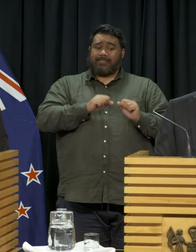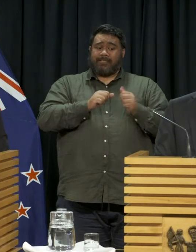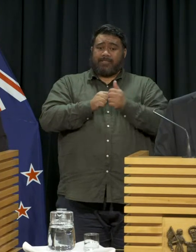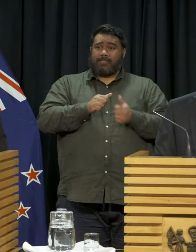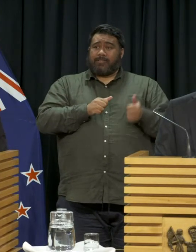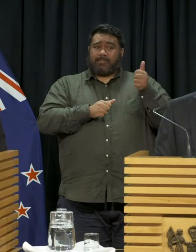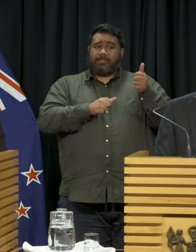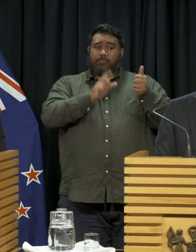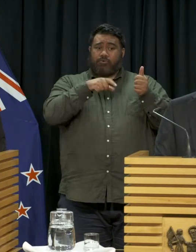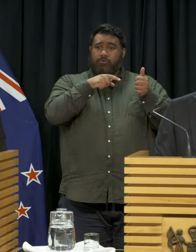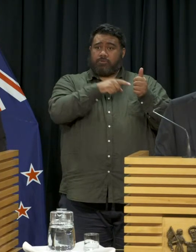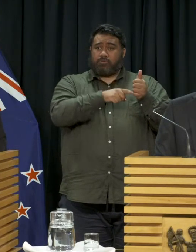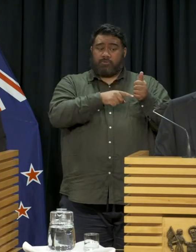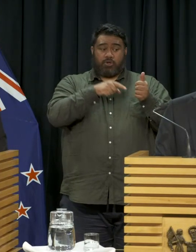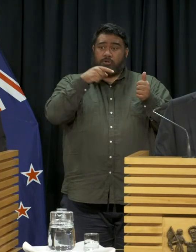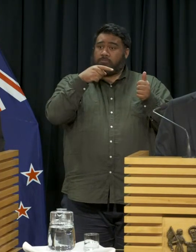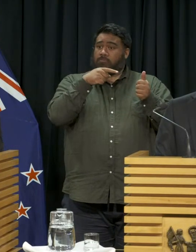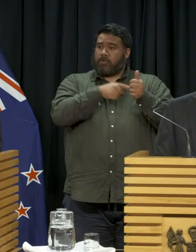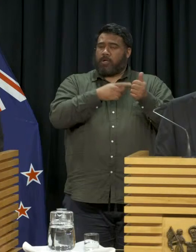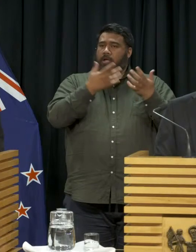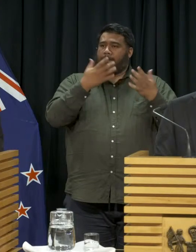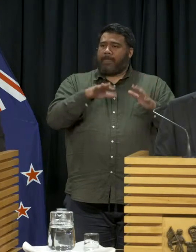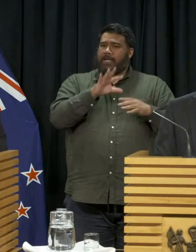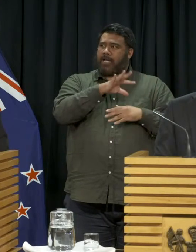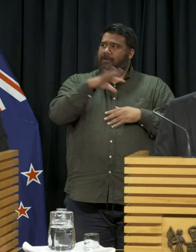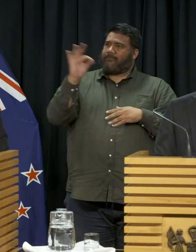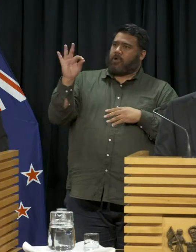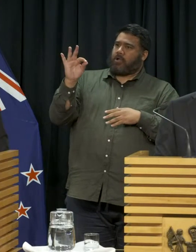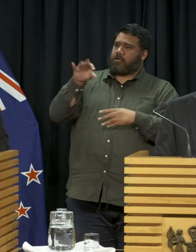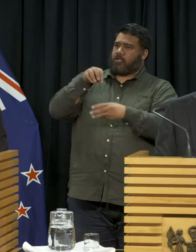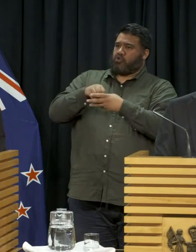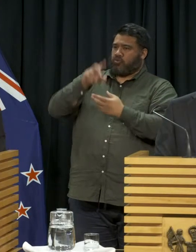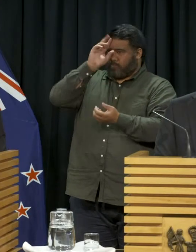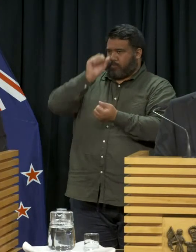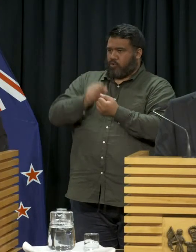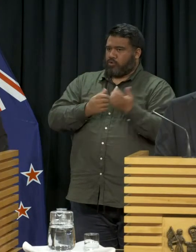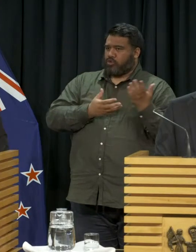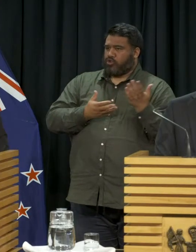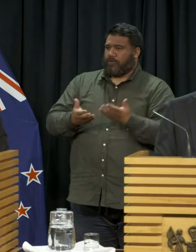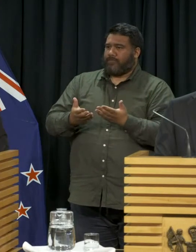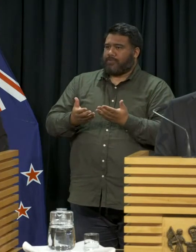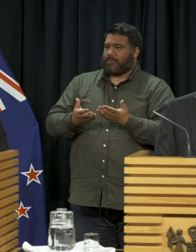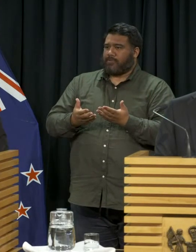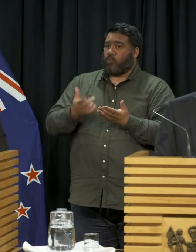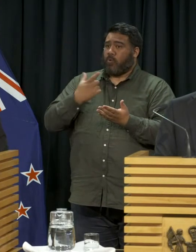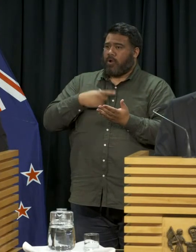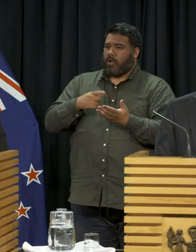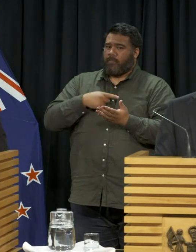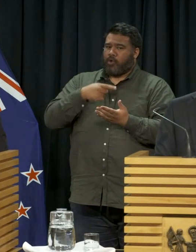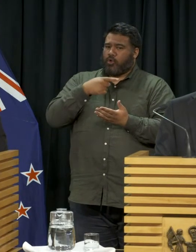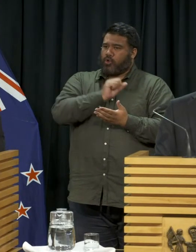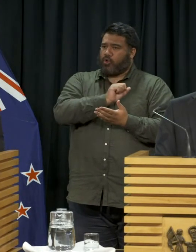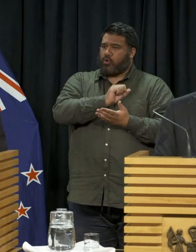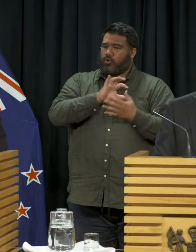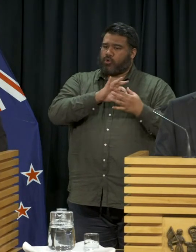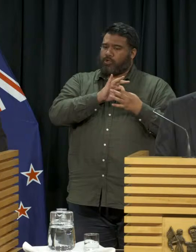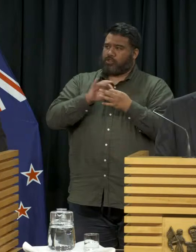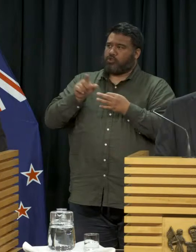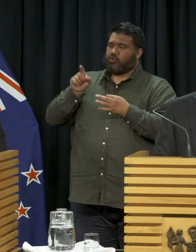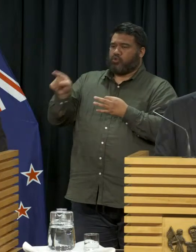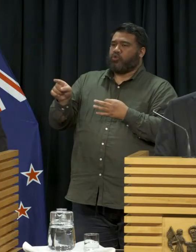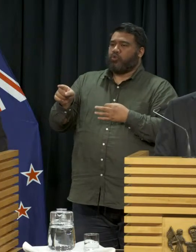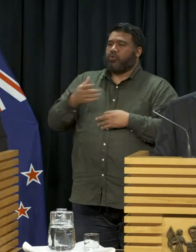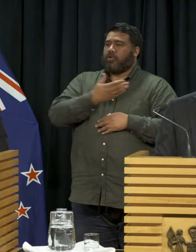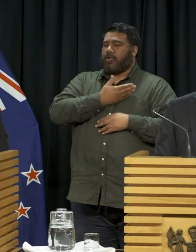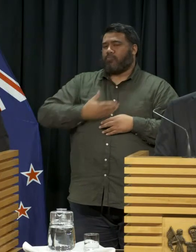members who have been invited to be a part of the memorial service. And that's an acknowledgement, I think, of a connection that the Duke of Edinburgh had to